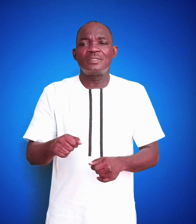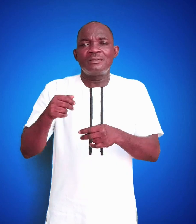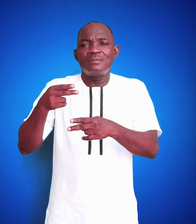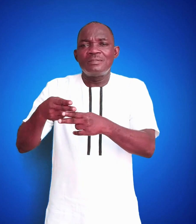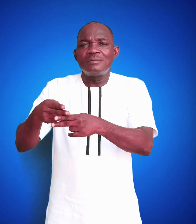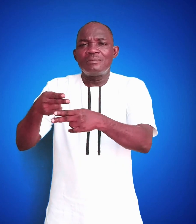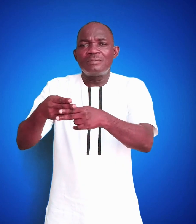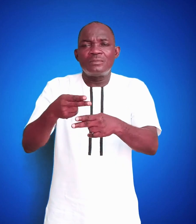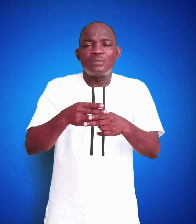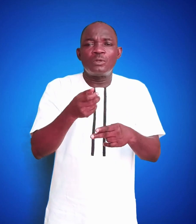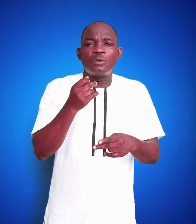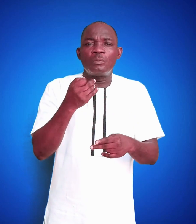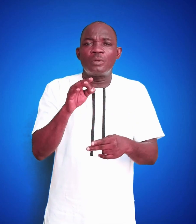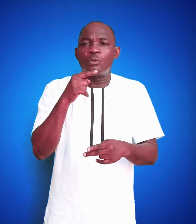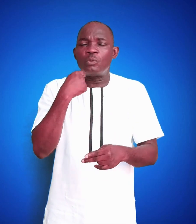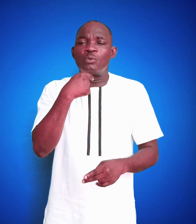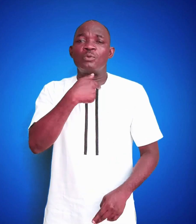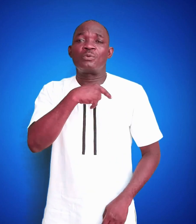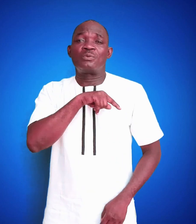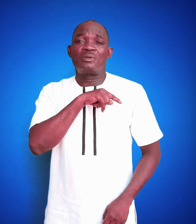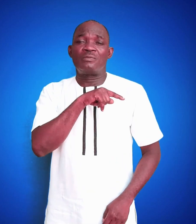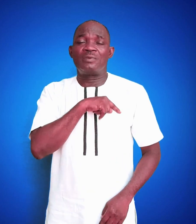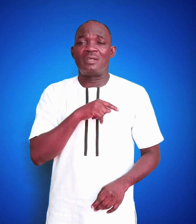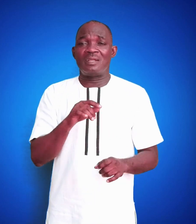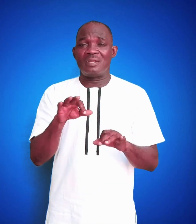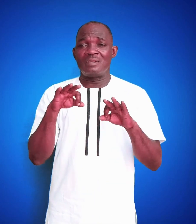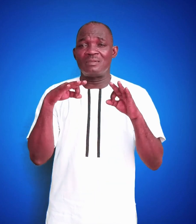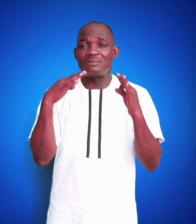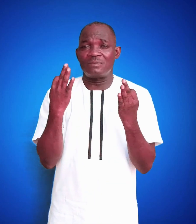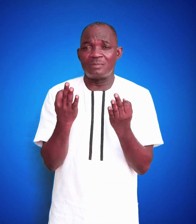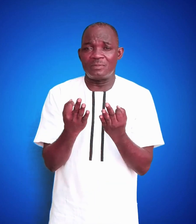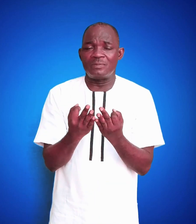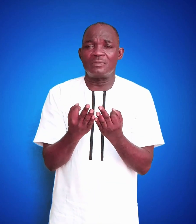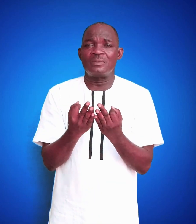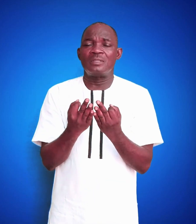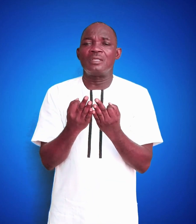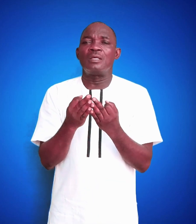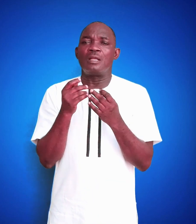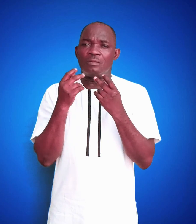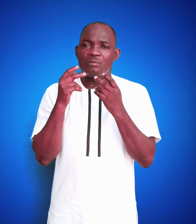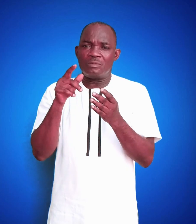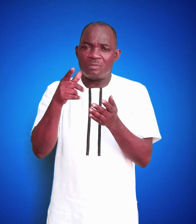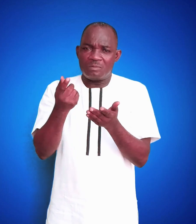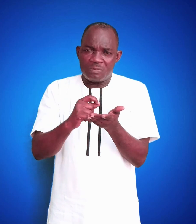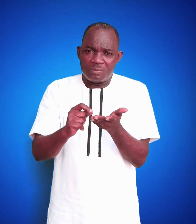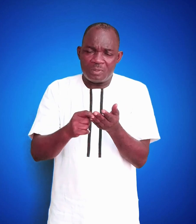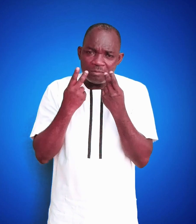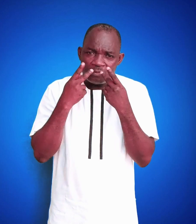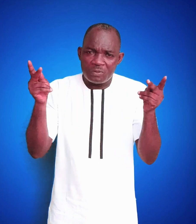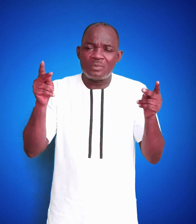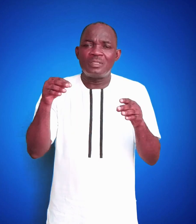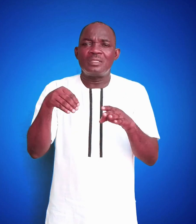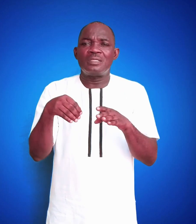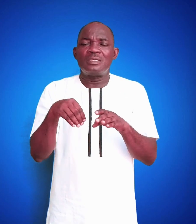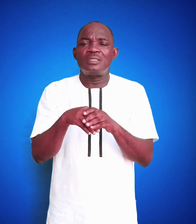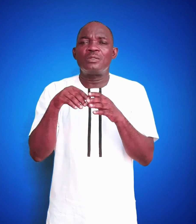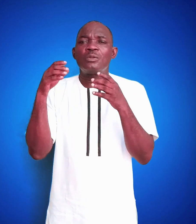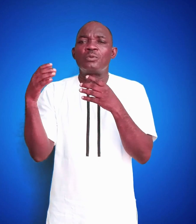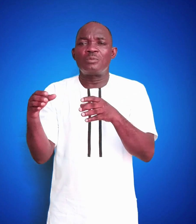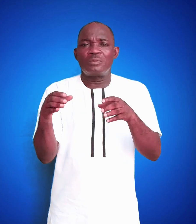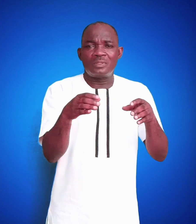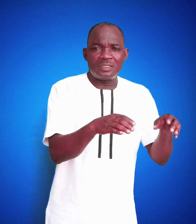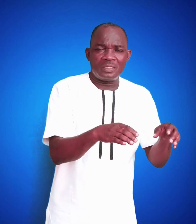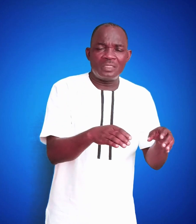Names of qualified households are published in